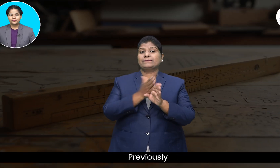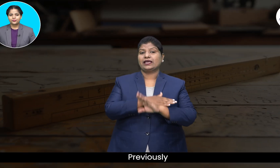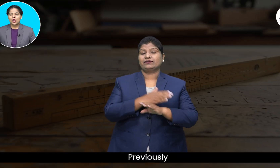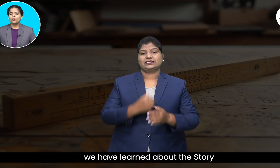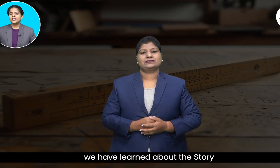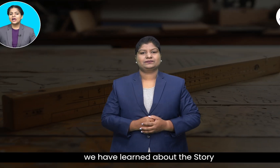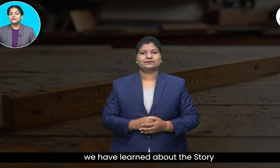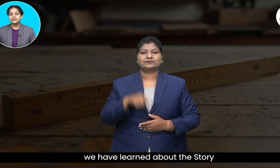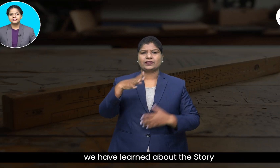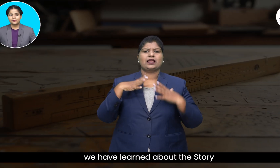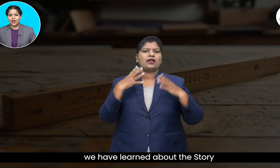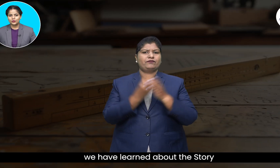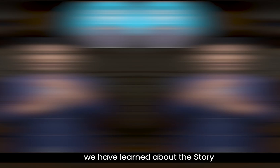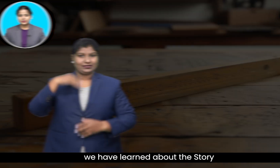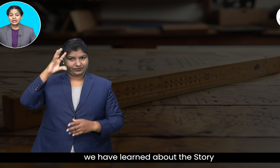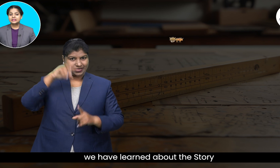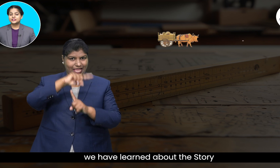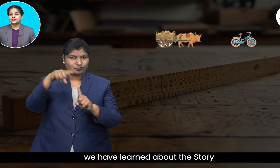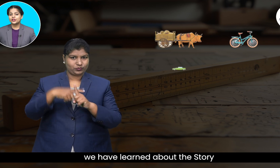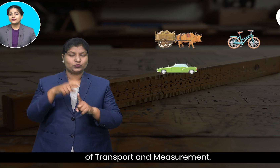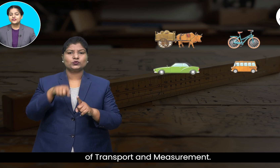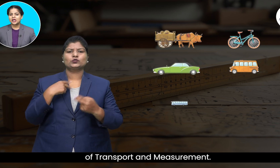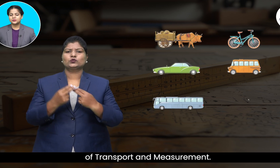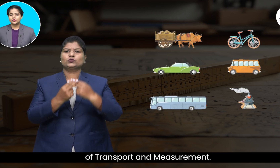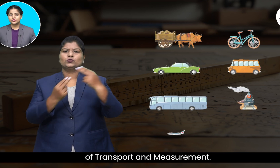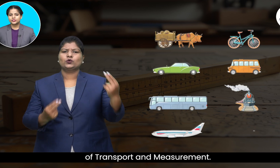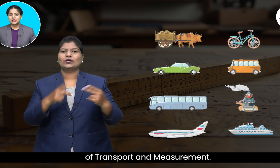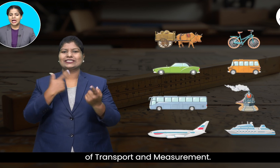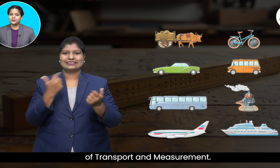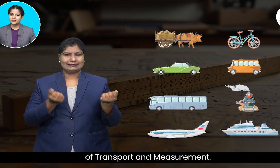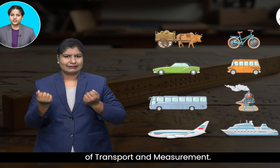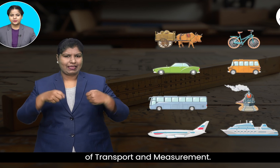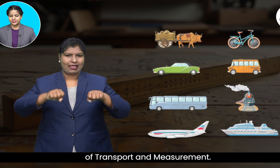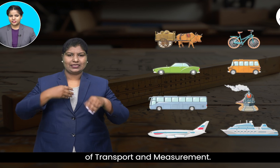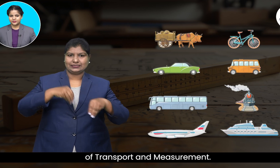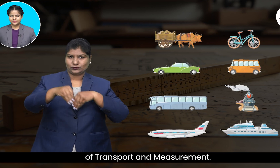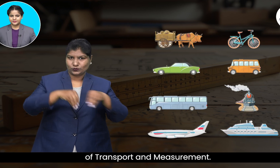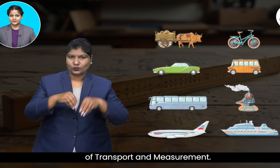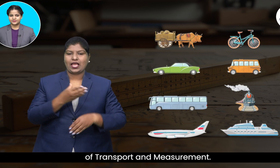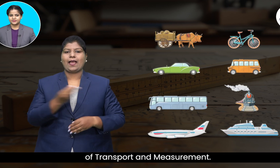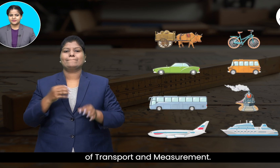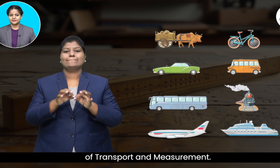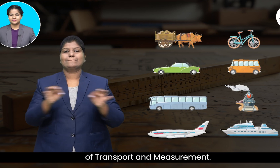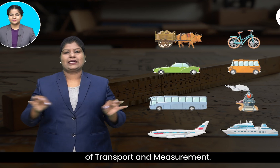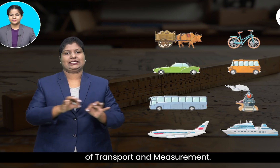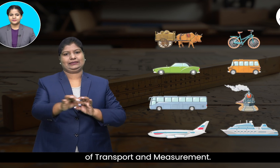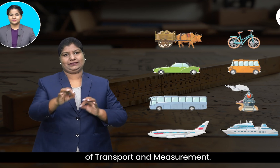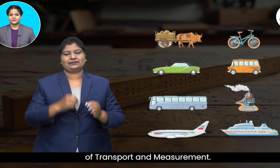Previously, we have learned about the story of transport and measurement.